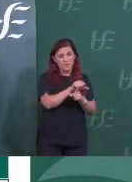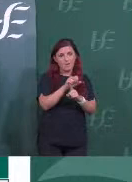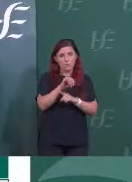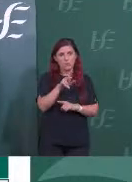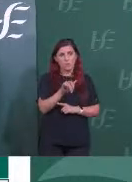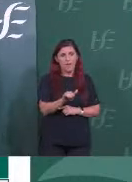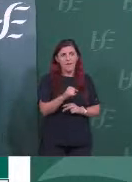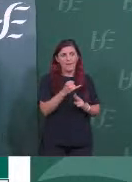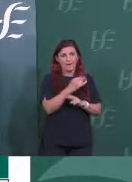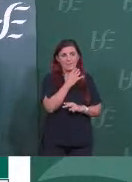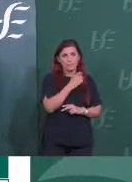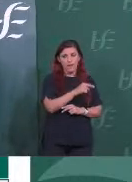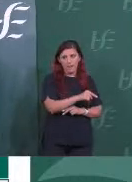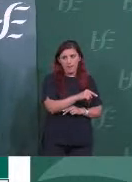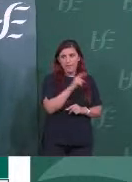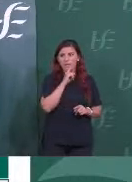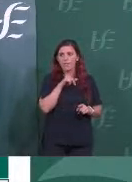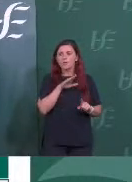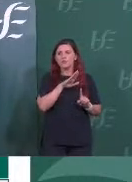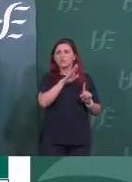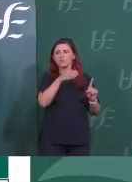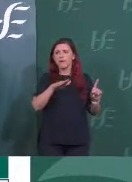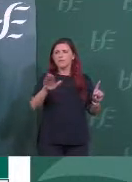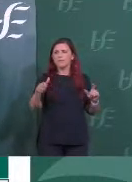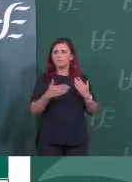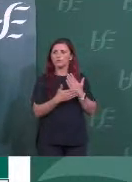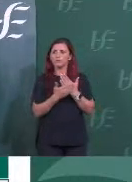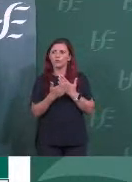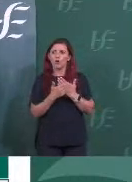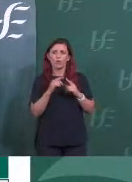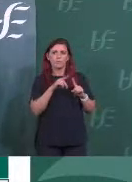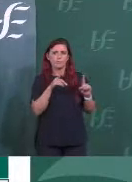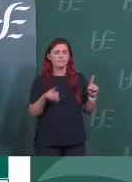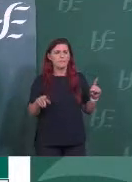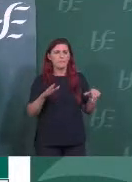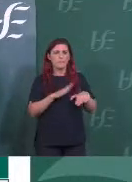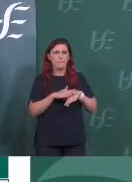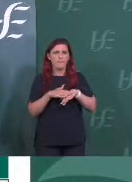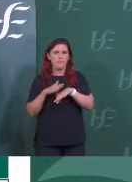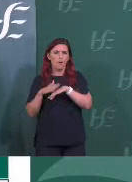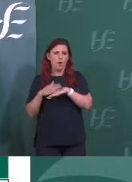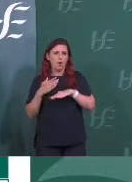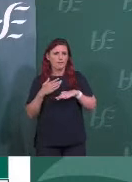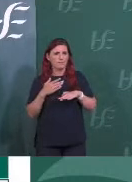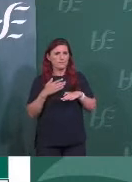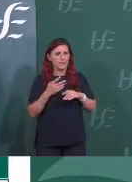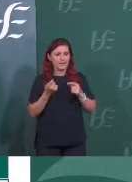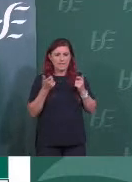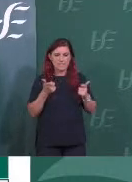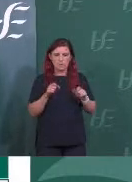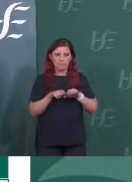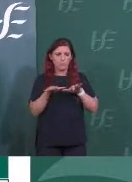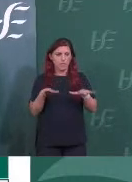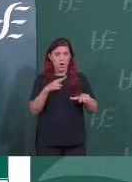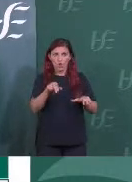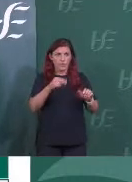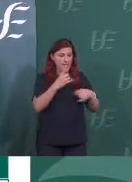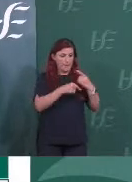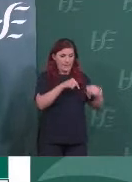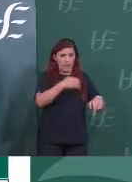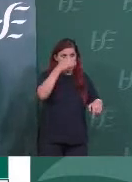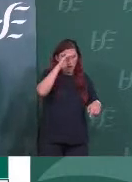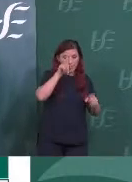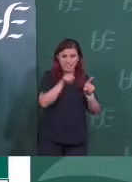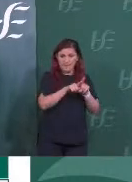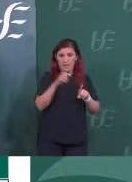wave has been driven by younger age groups in the presence of more transmissible variants, is being noticed not just in Ireland,